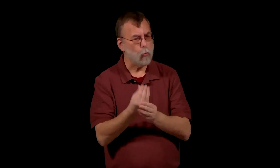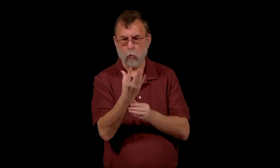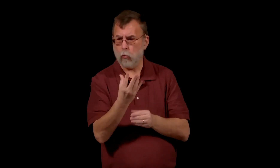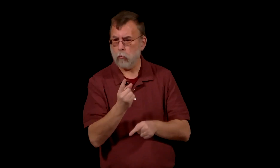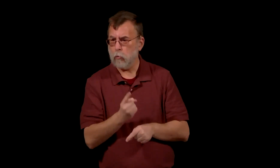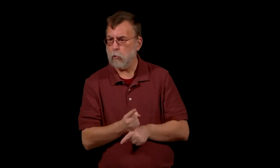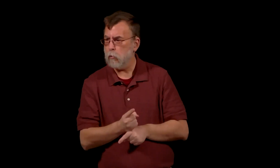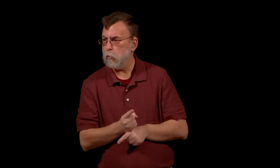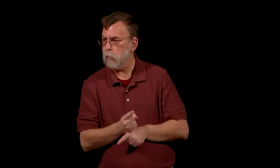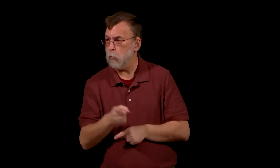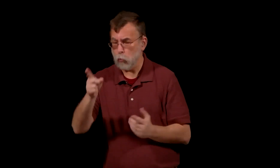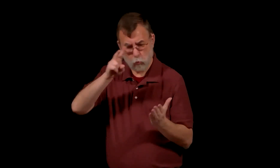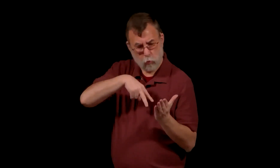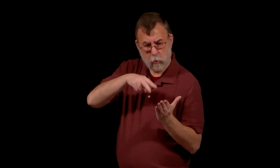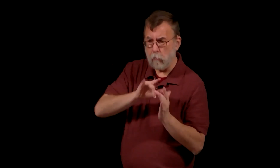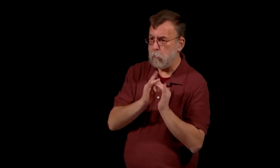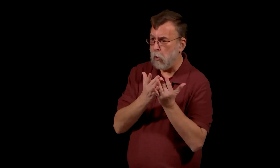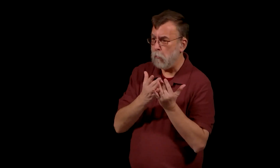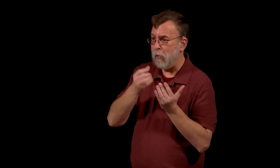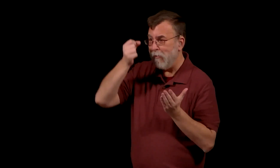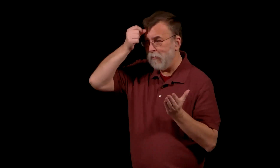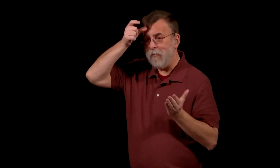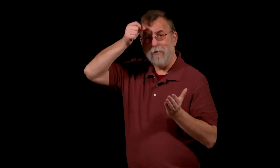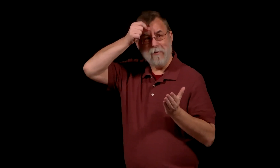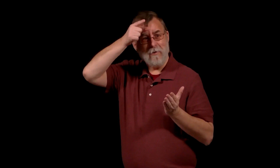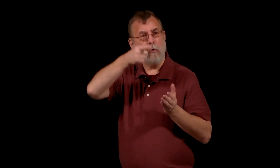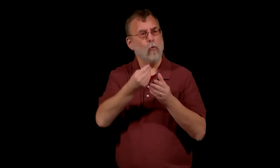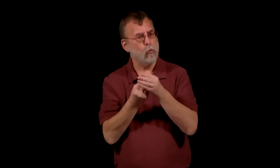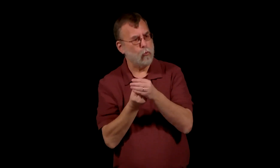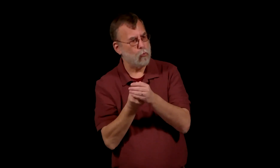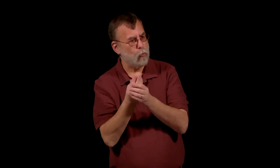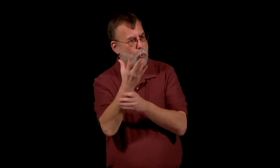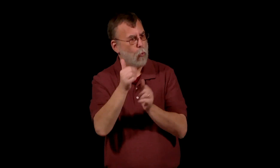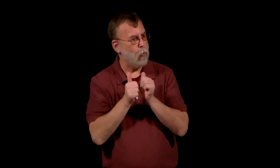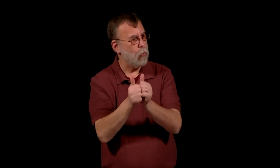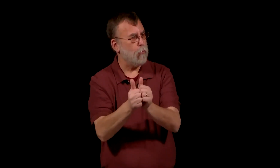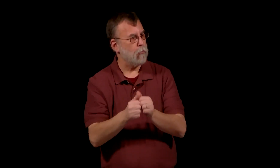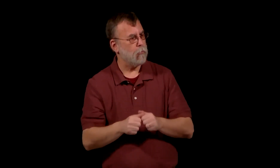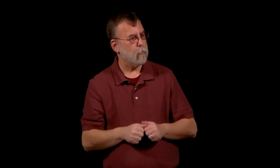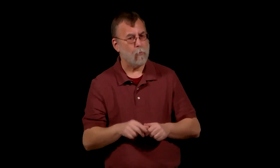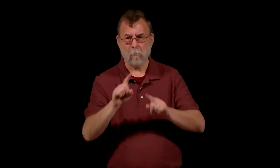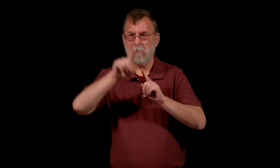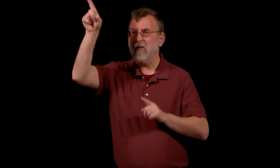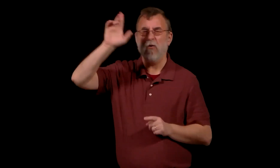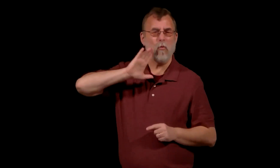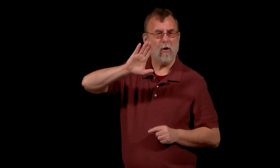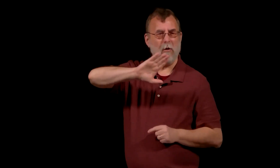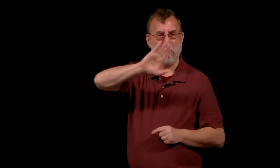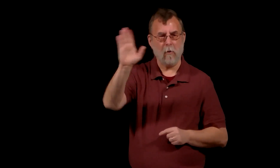church. That means we're continuing to grow, right? We read the Bible. We seek to understand. And we grow